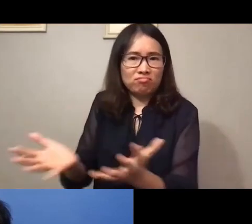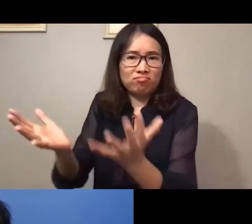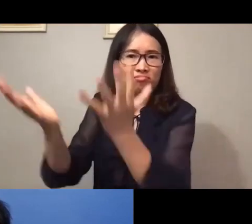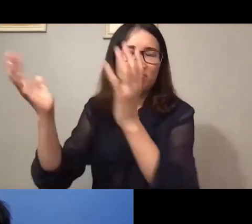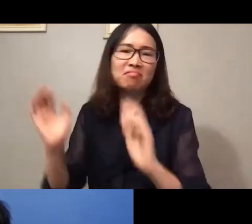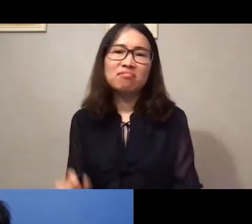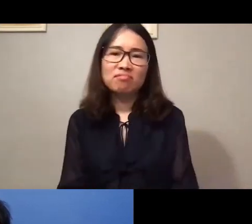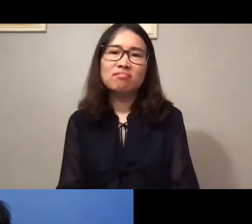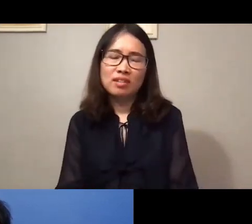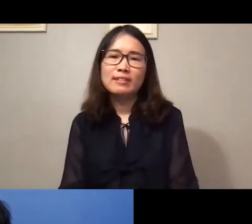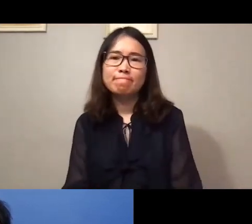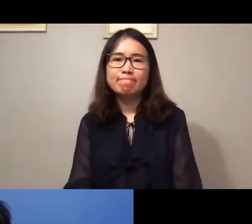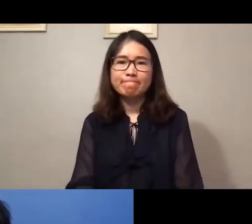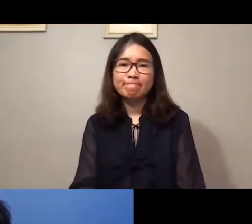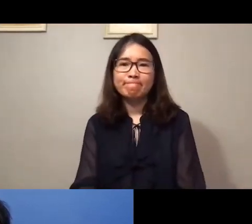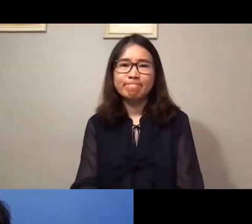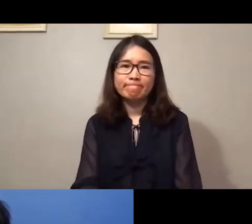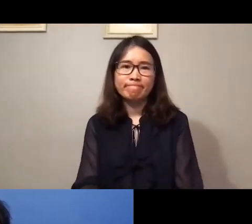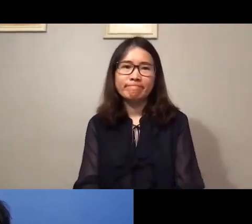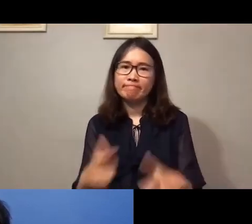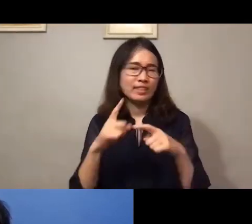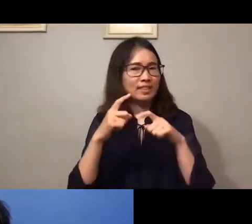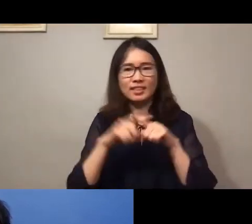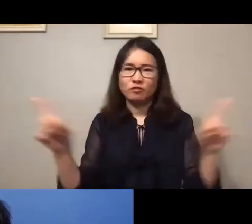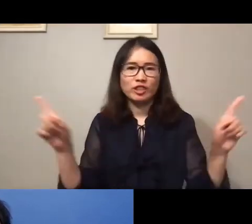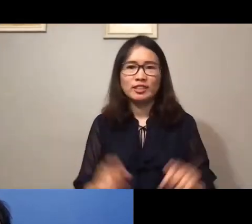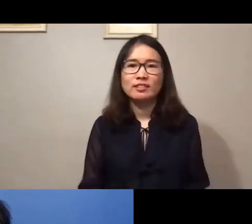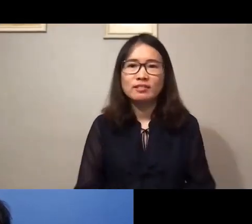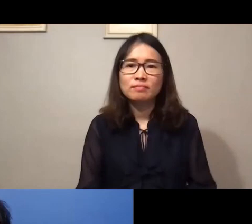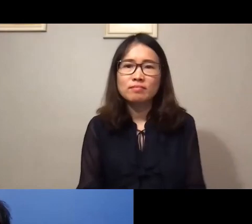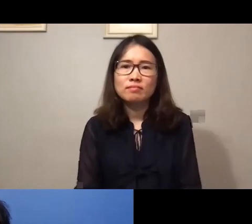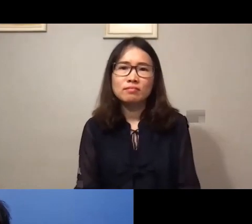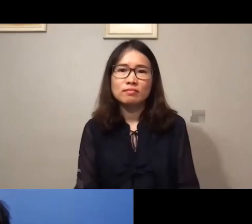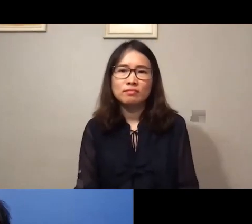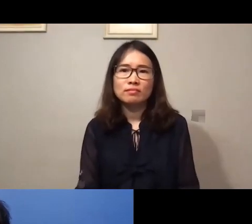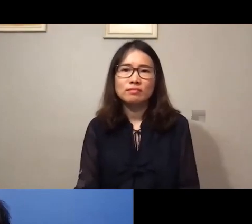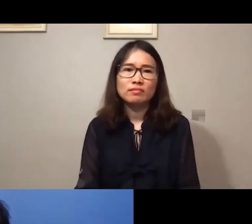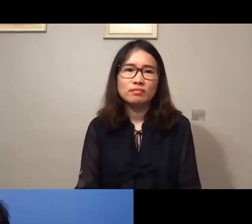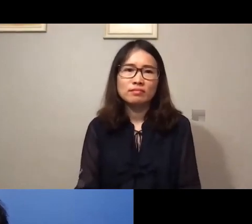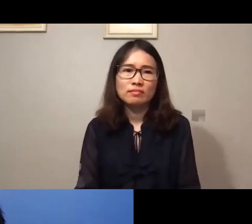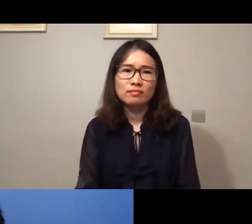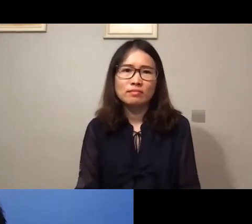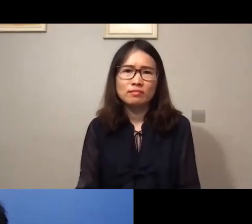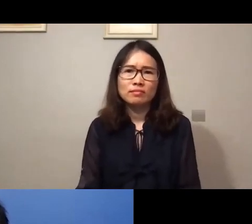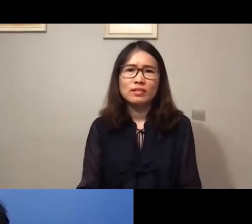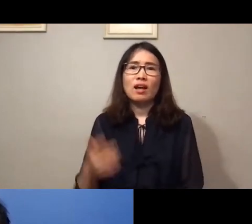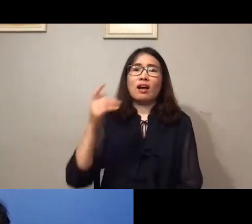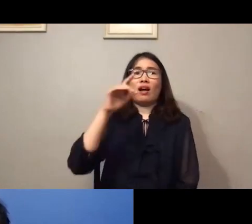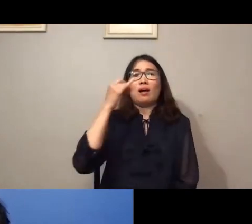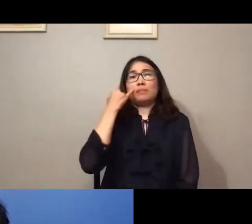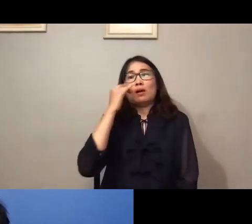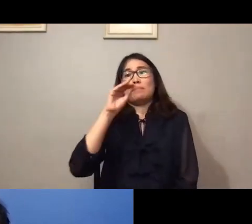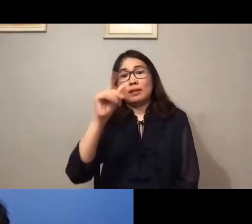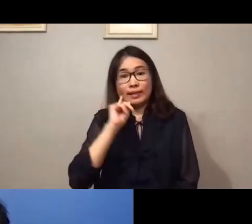see support and I see encouragement for doing what they want to do. It's very different, America, compared